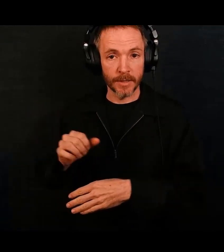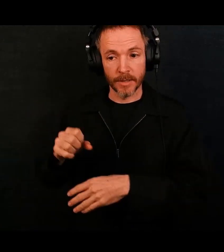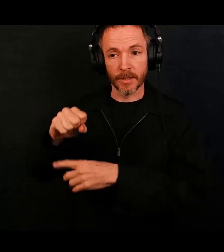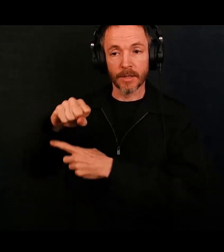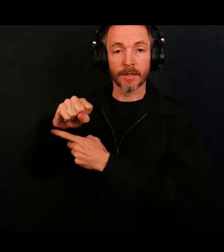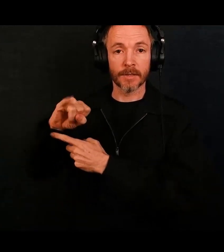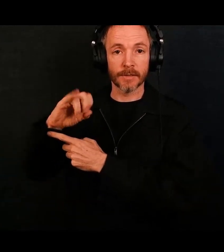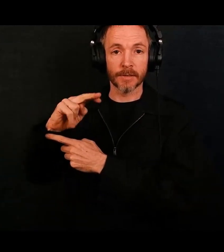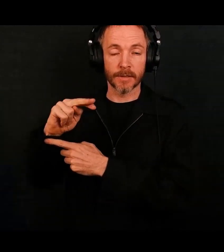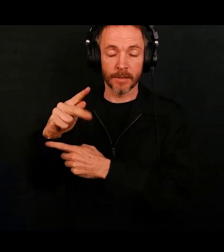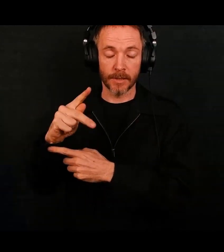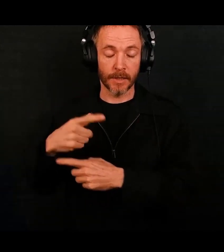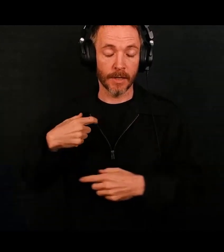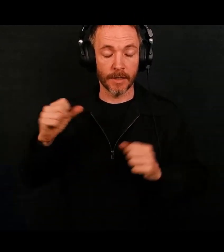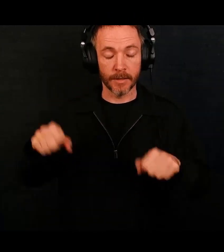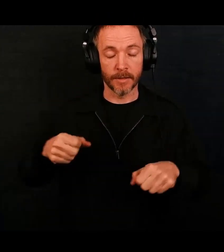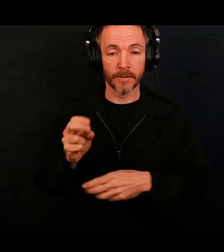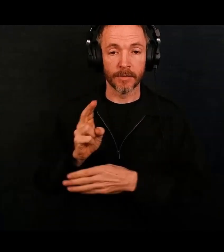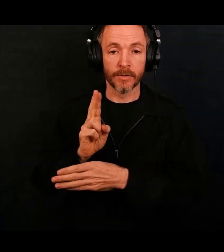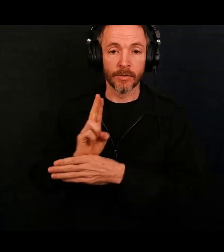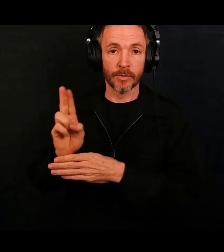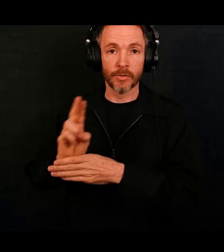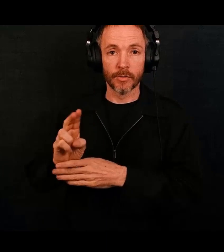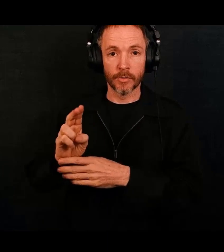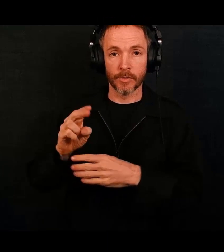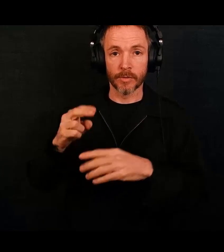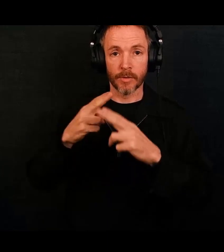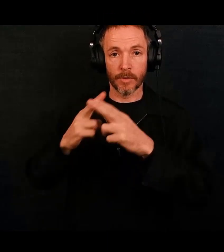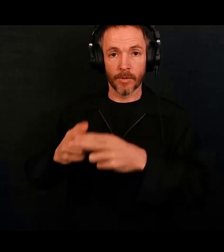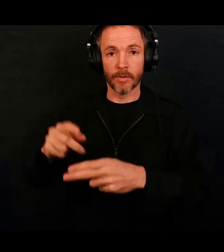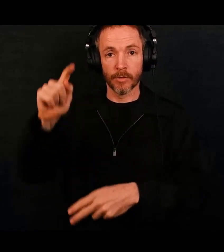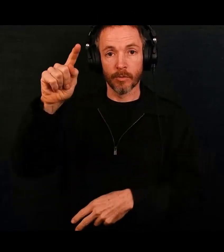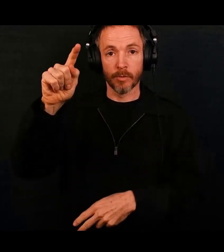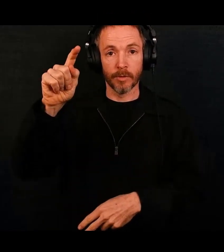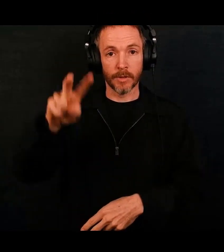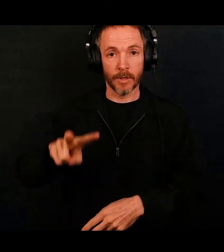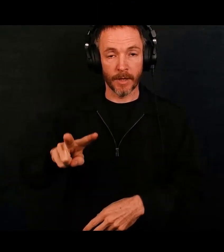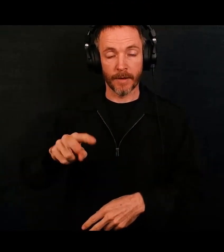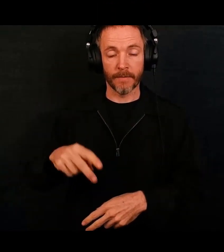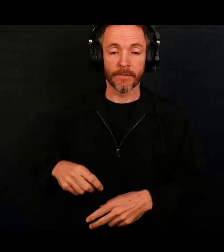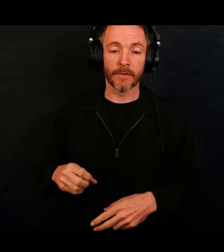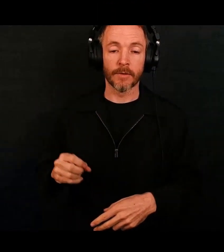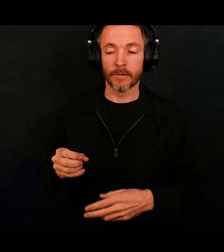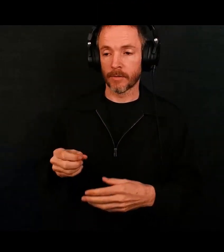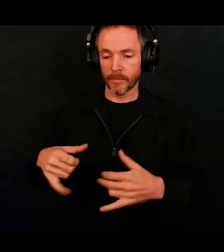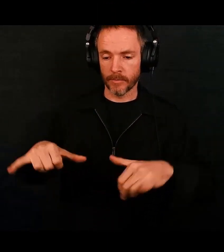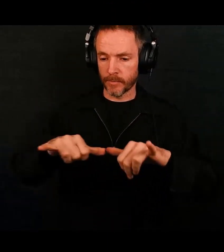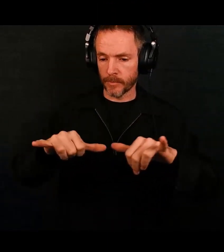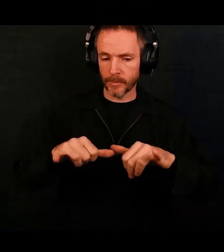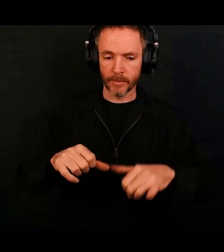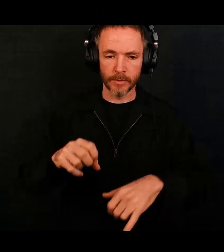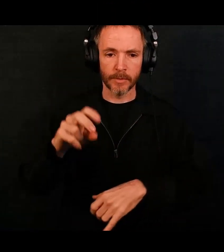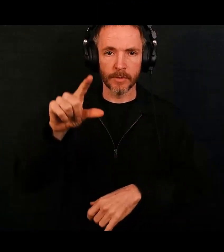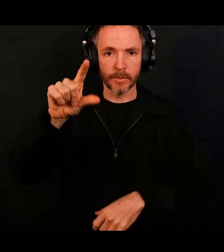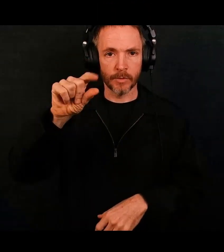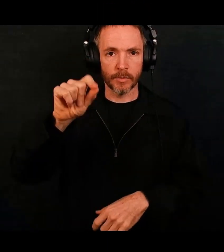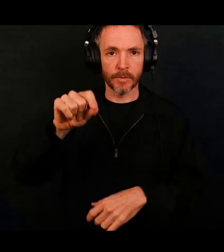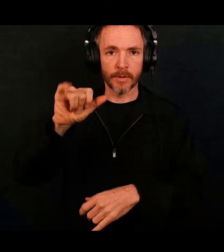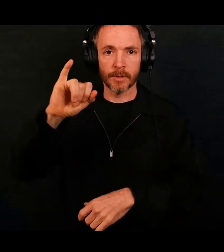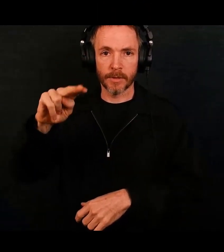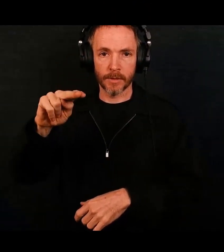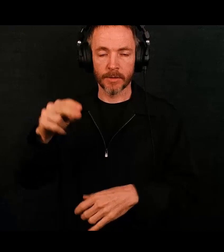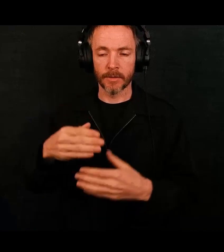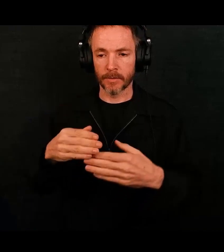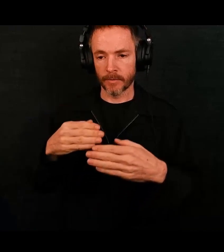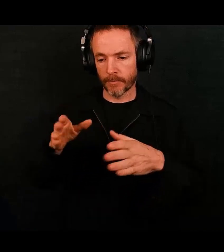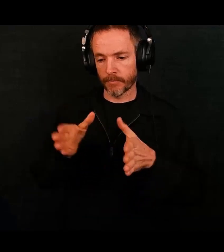either use the 1/2, which is 20 inches by 6 3/8, which would